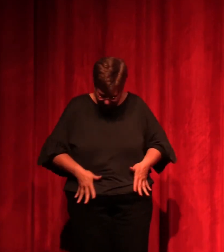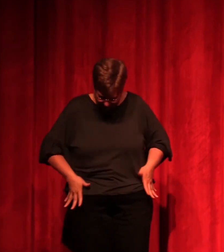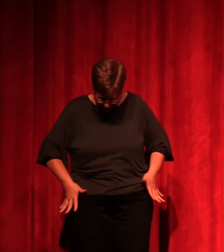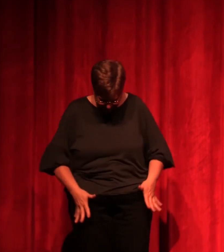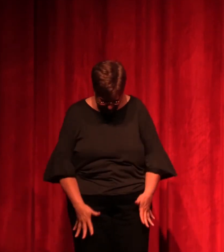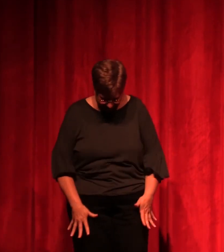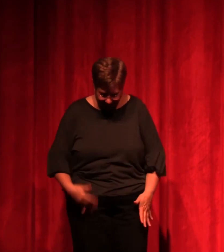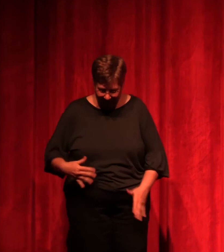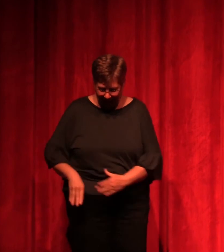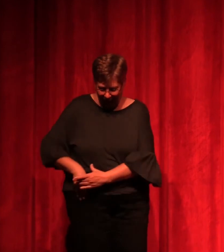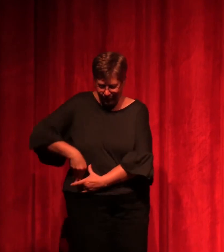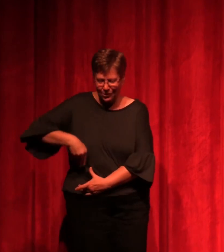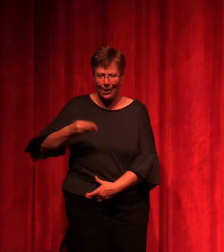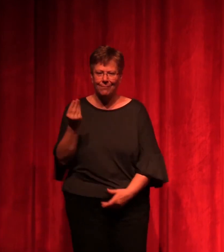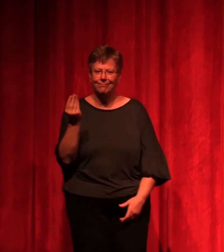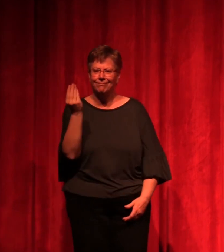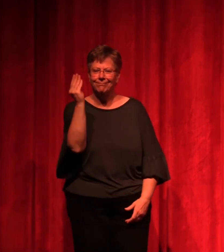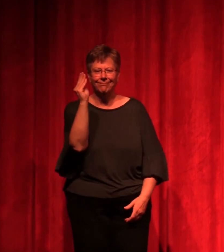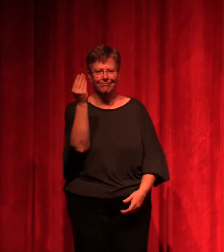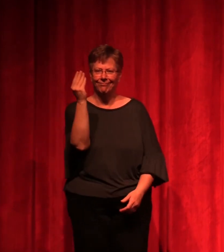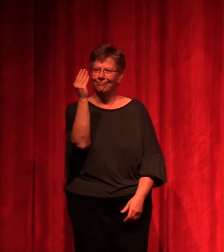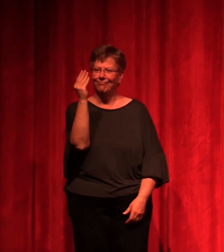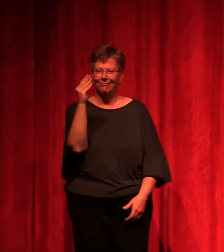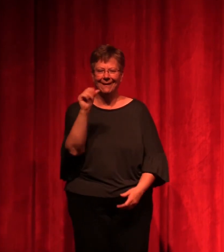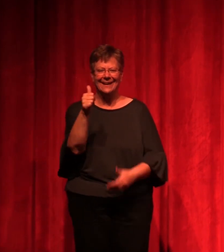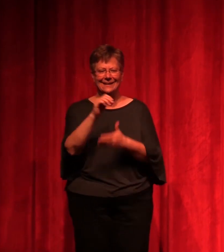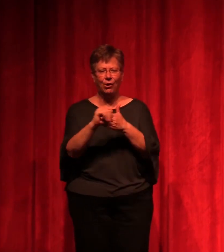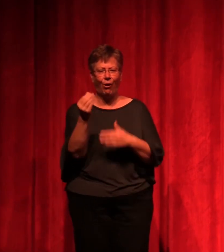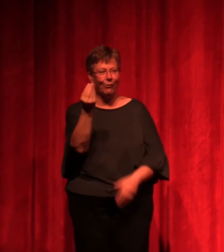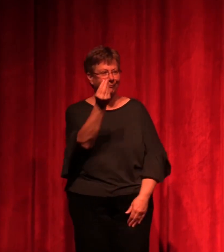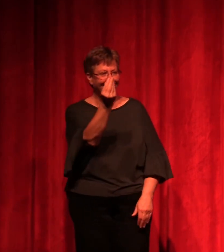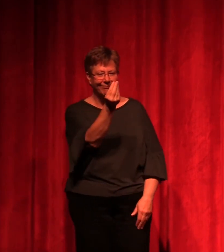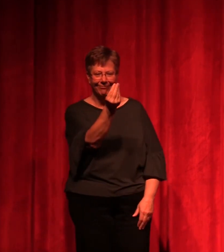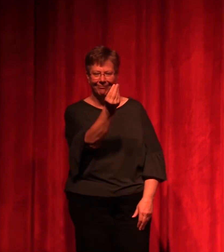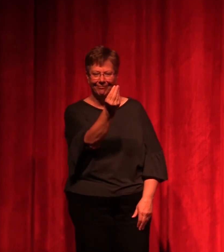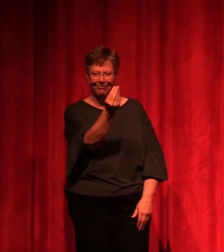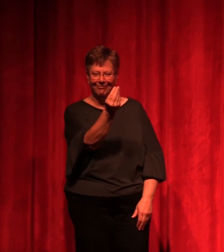I reach in my pocket, and I pull out this $10 bill.